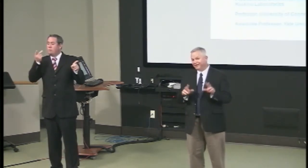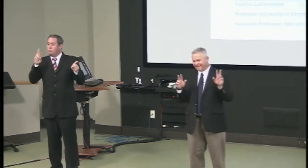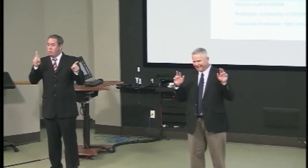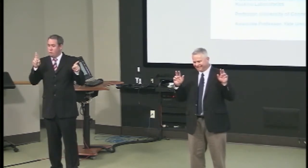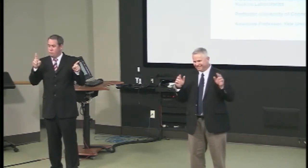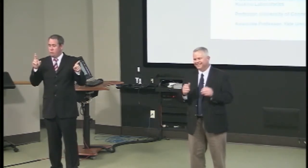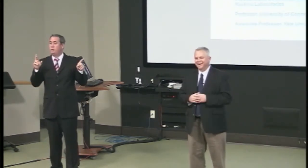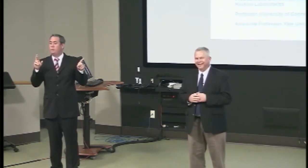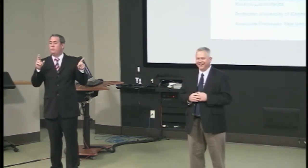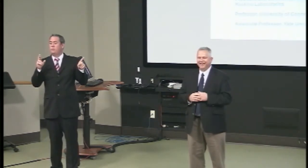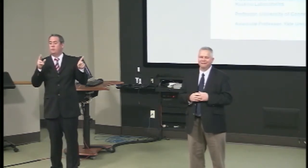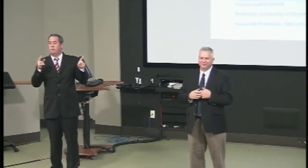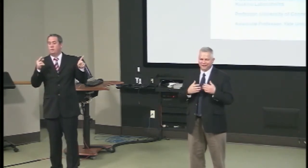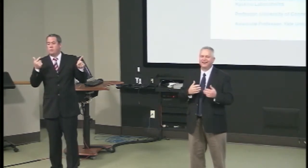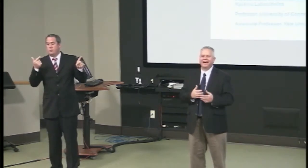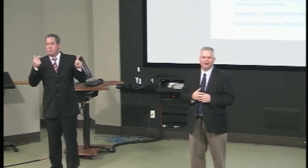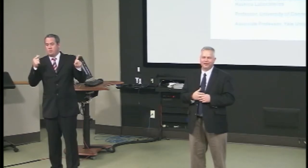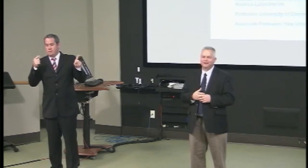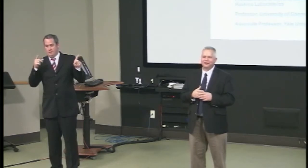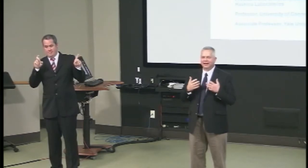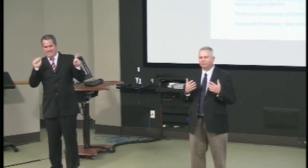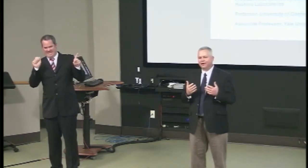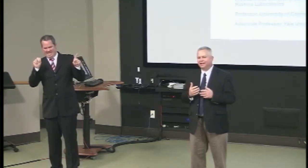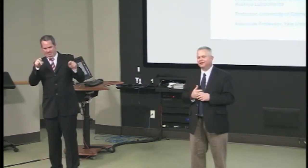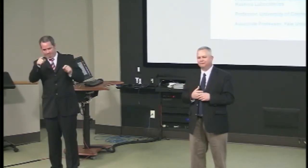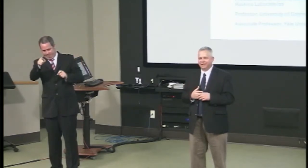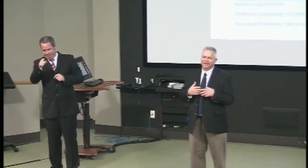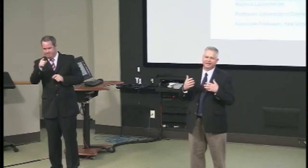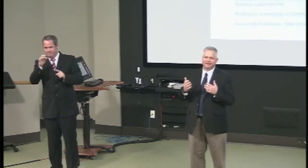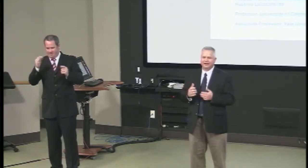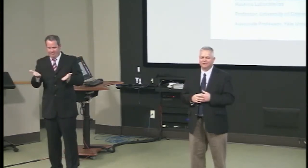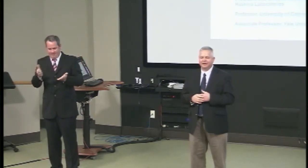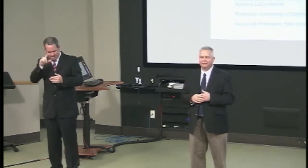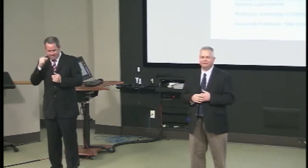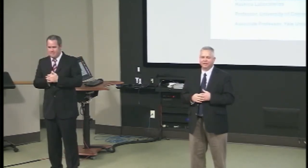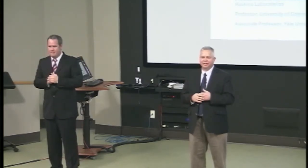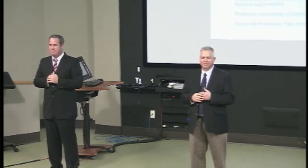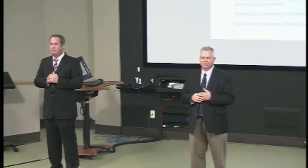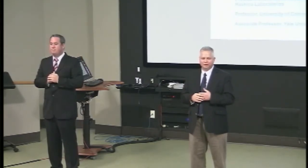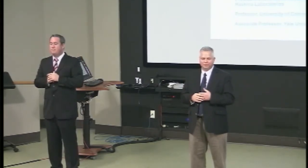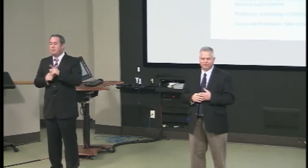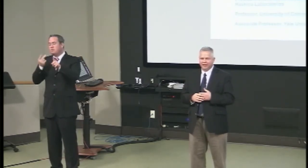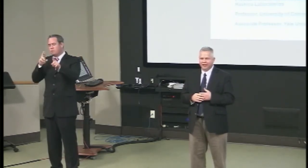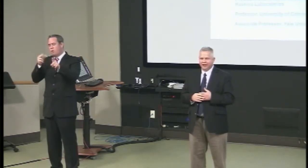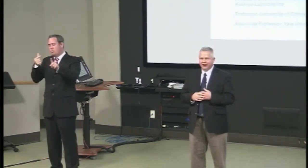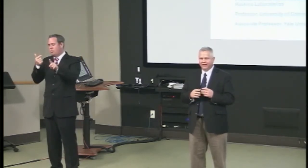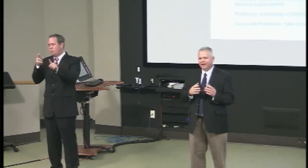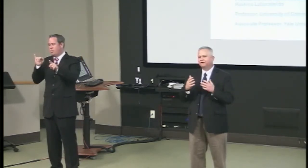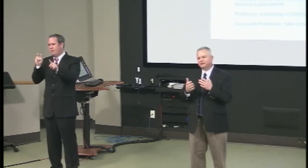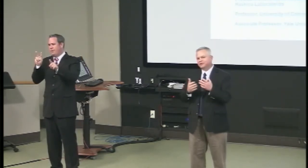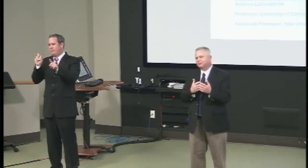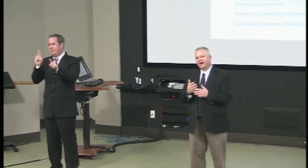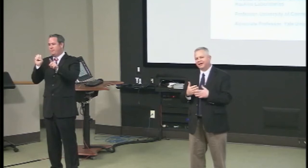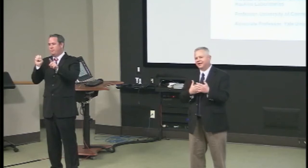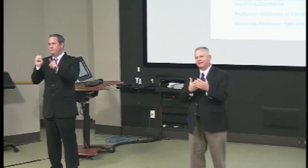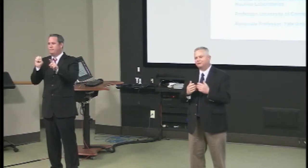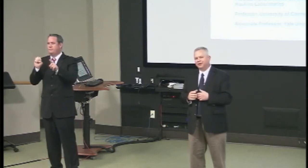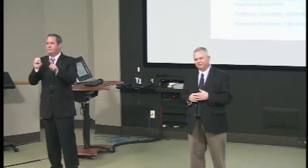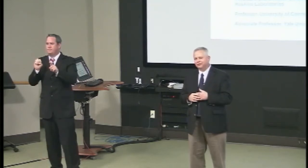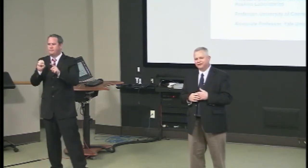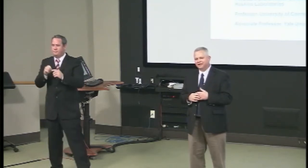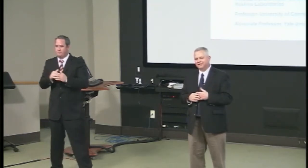we were kids, starting out and looking at brain and reading and reading disorders, influenced mine, and I